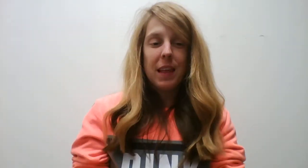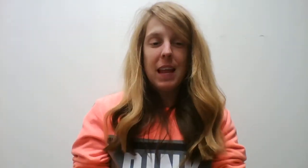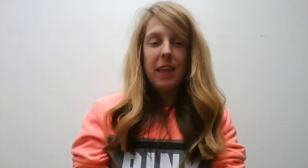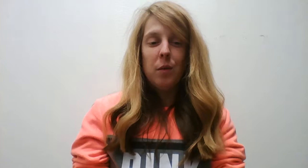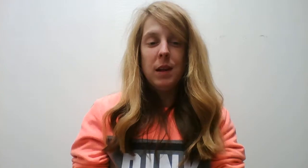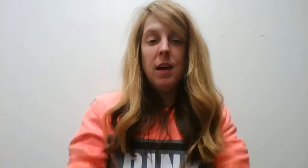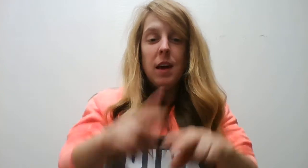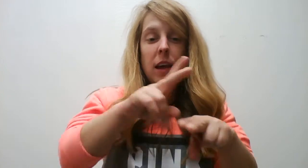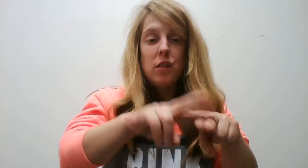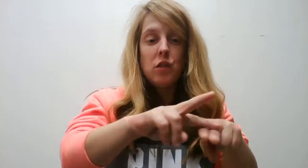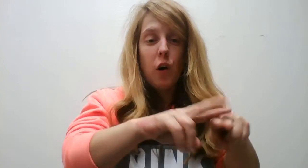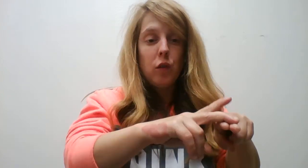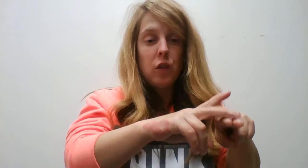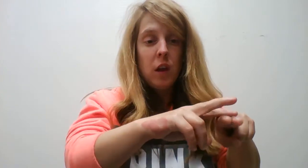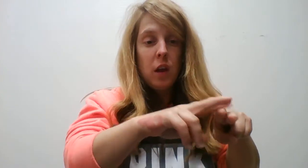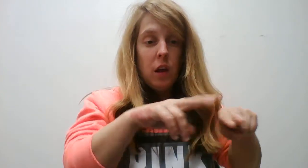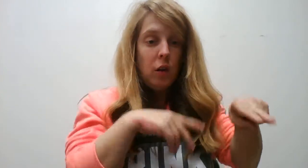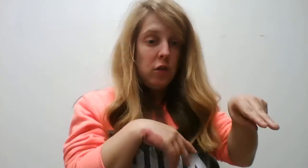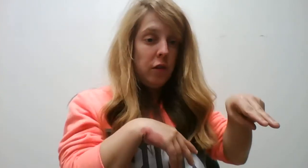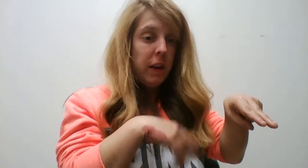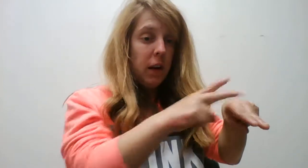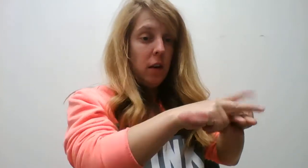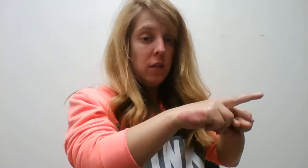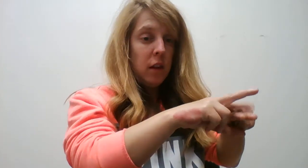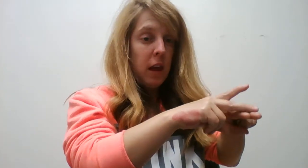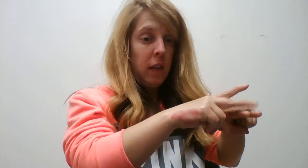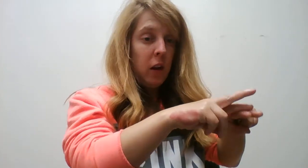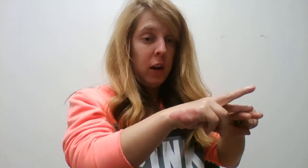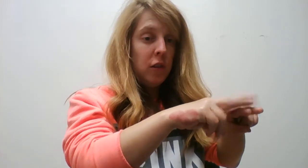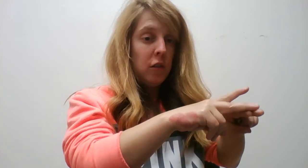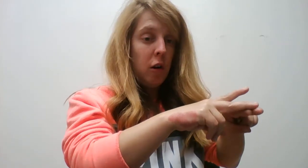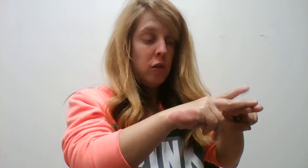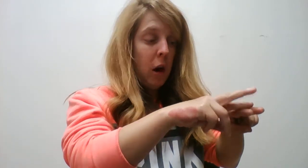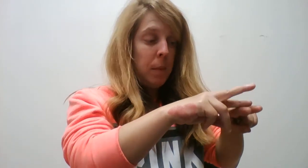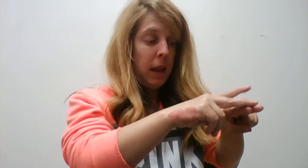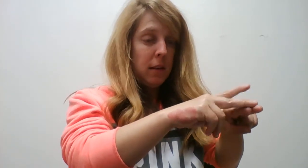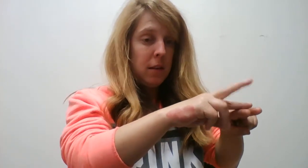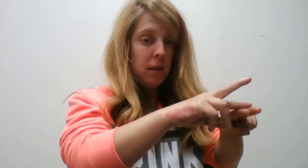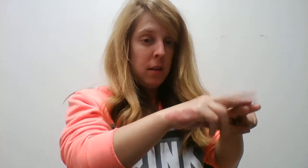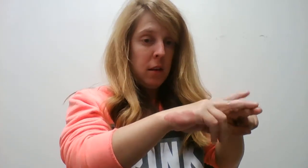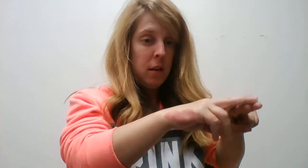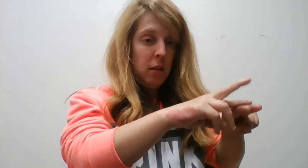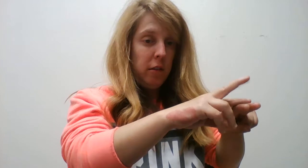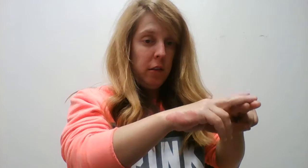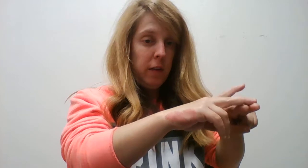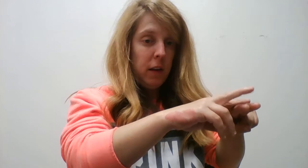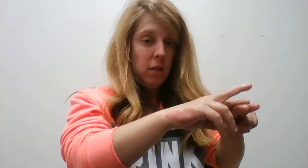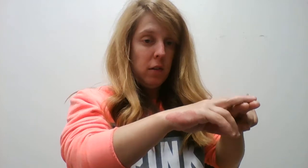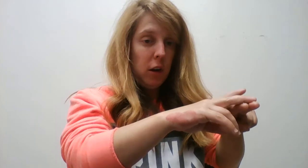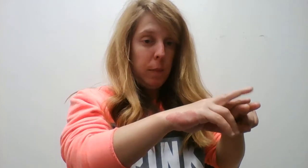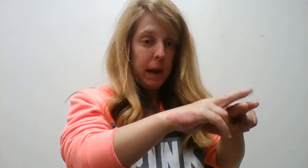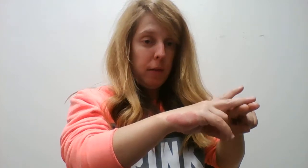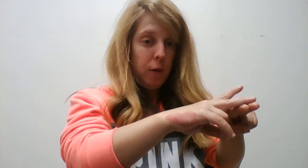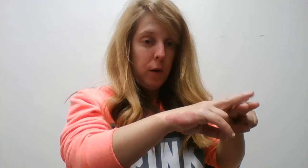Another one is salt. There's two fingers and then you use your dominant two fingers to go back and forth.